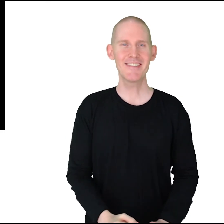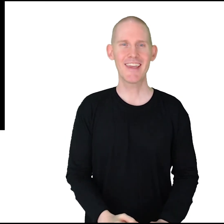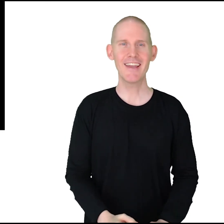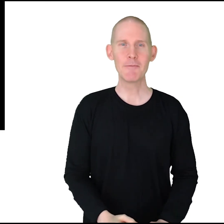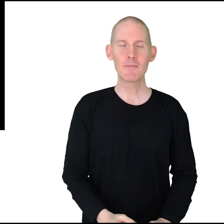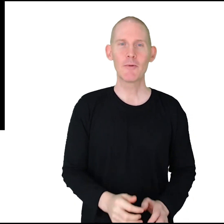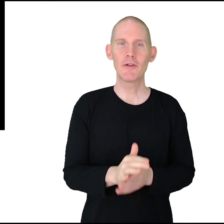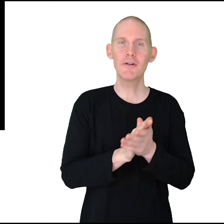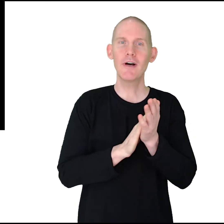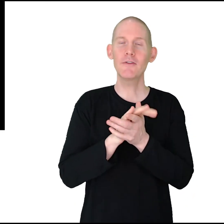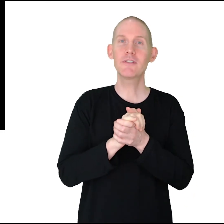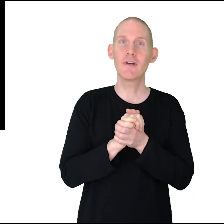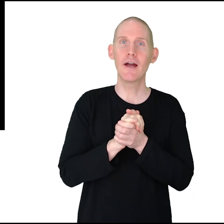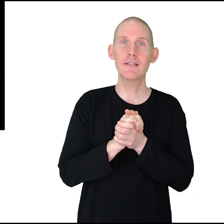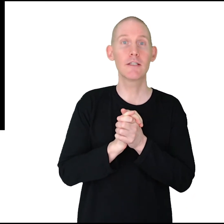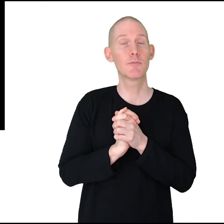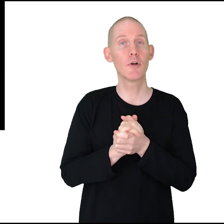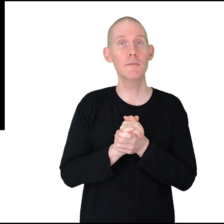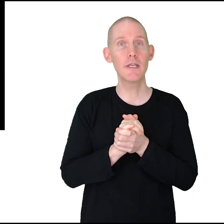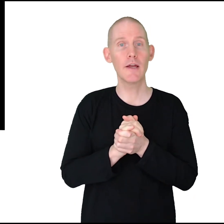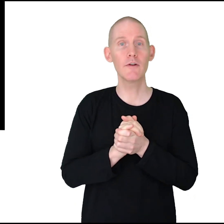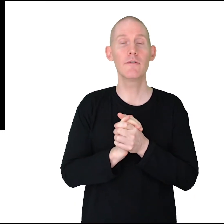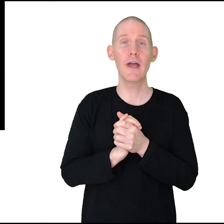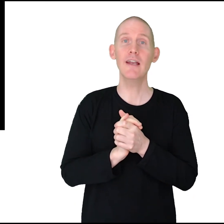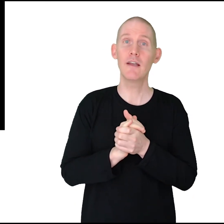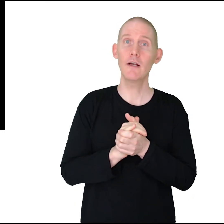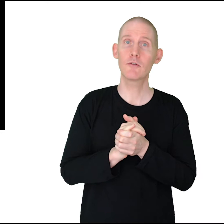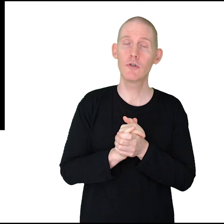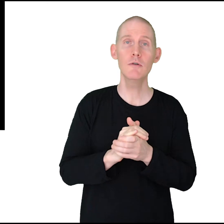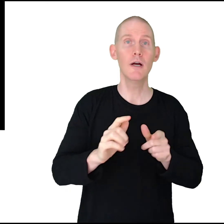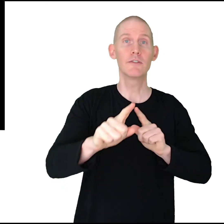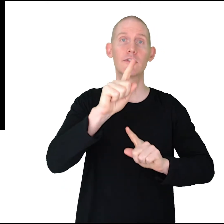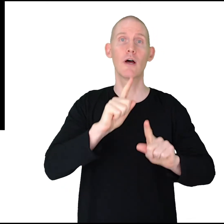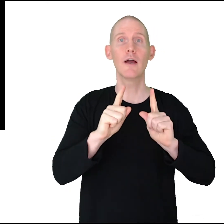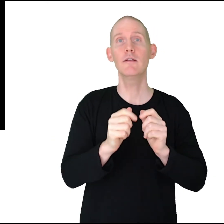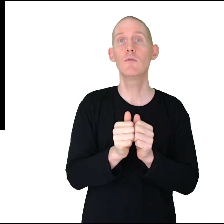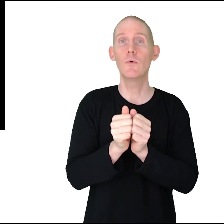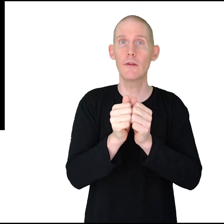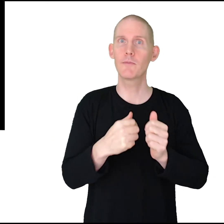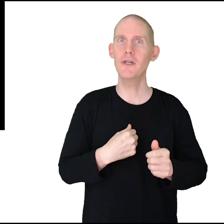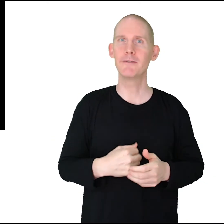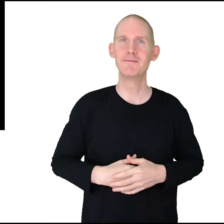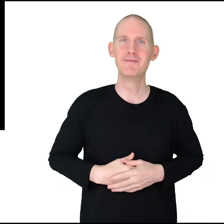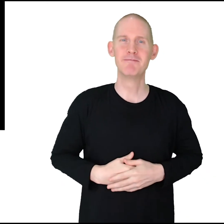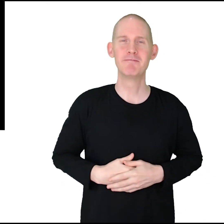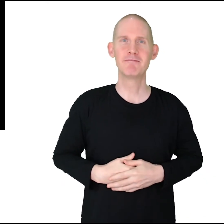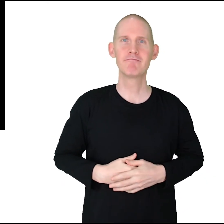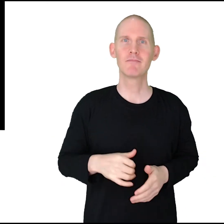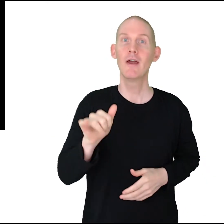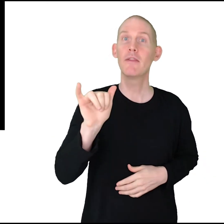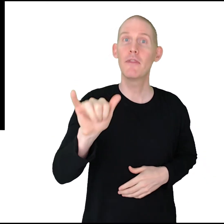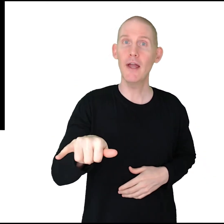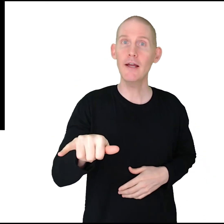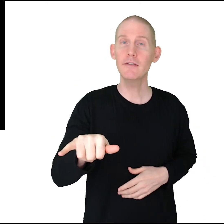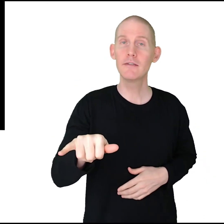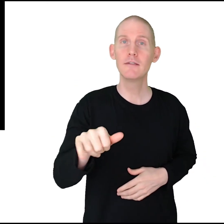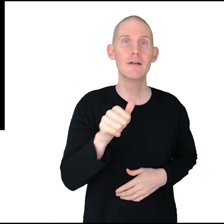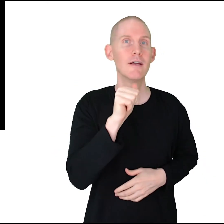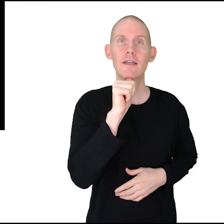Okay, we learned all the signs. Let's put them together. That, not true. Sign with me. That,